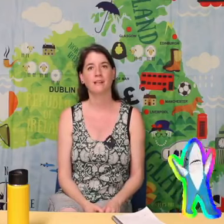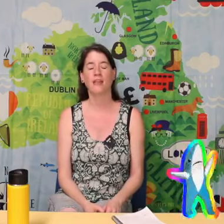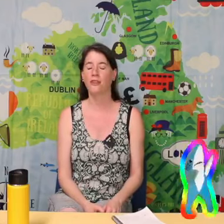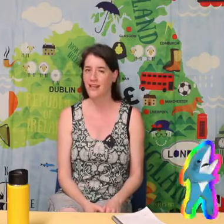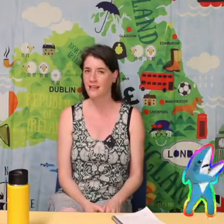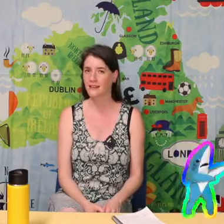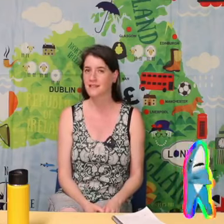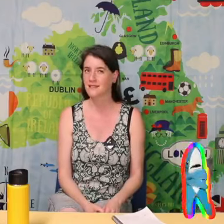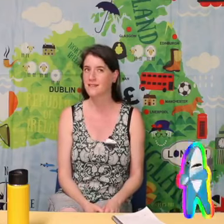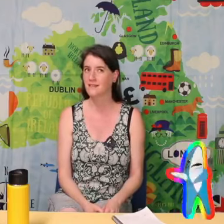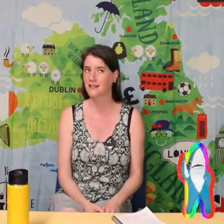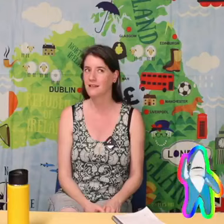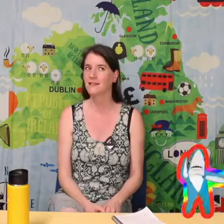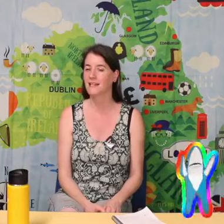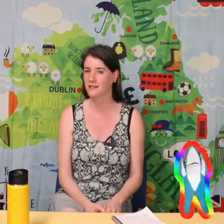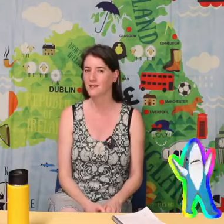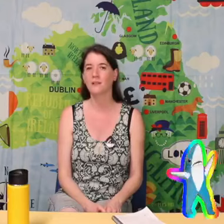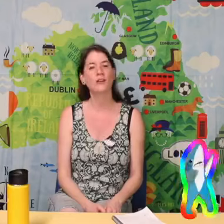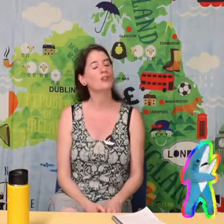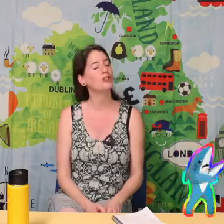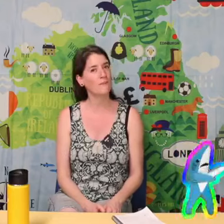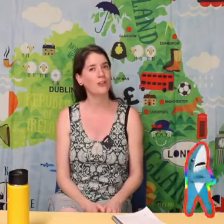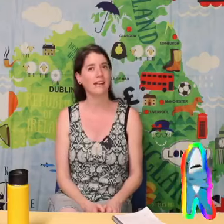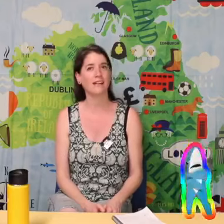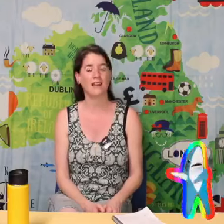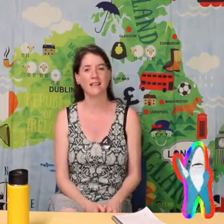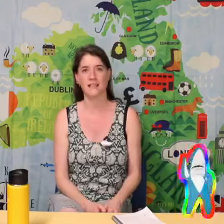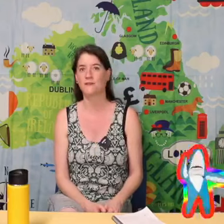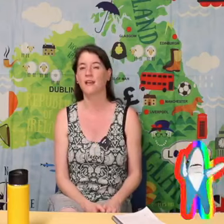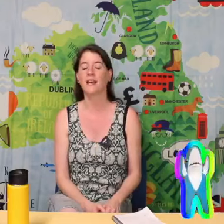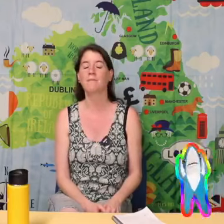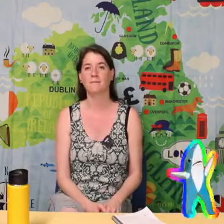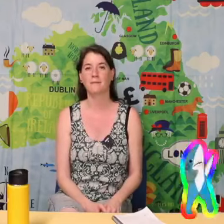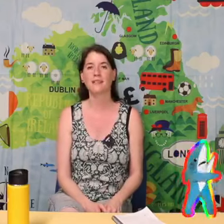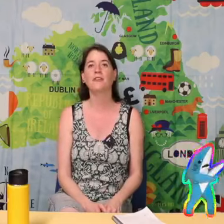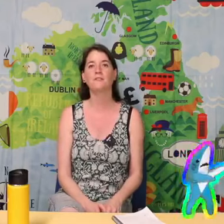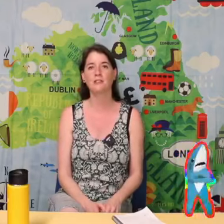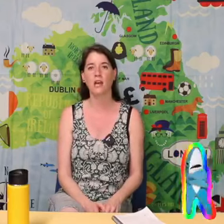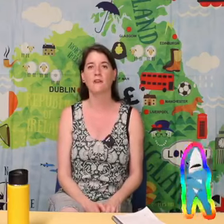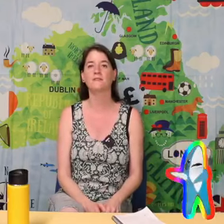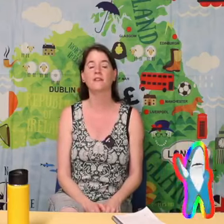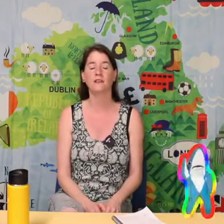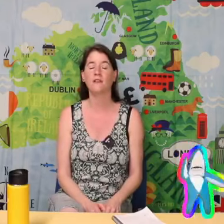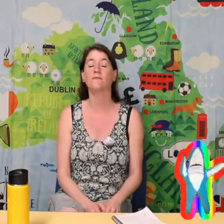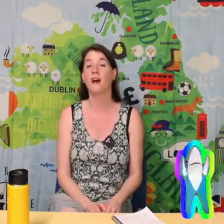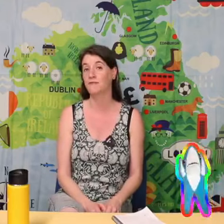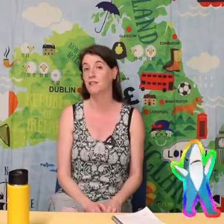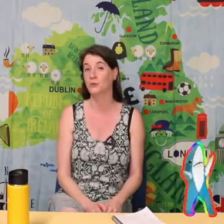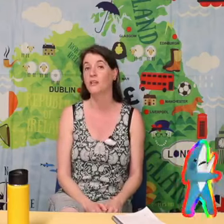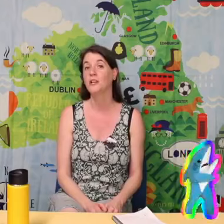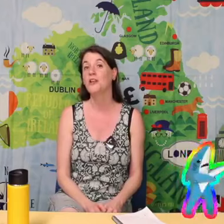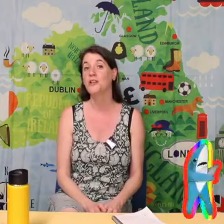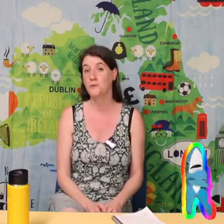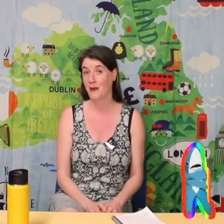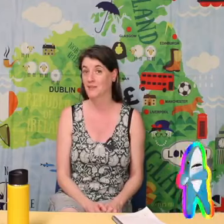remember. College or something, university. Something like that, yes. So Catherine's other half, her father-in-law, knew Patrick